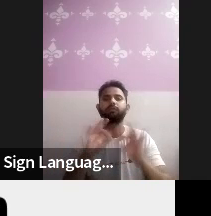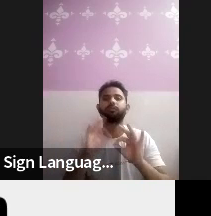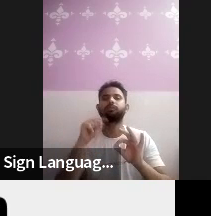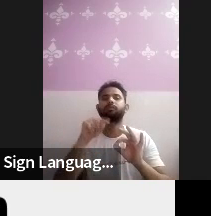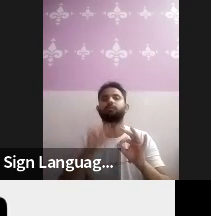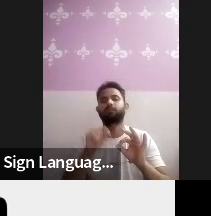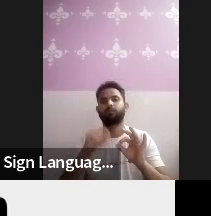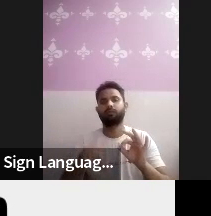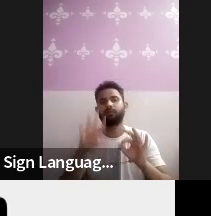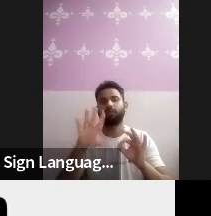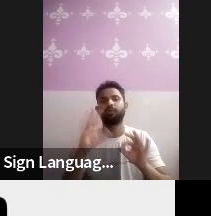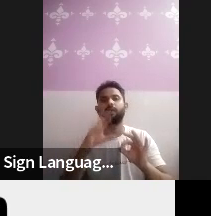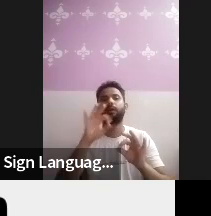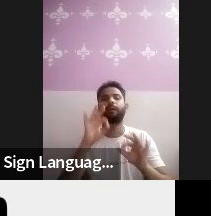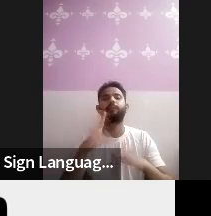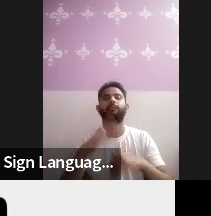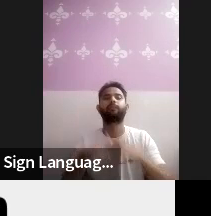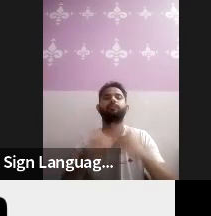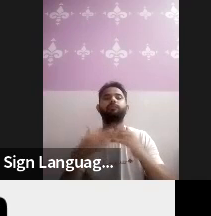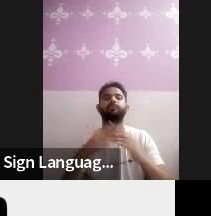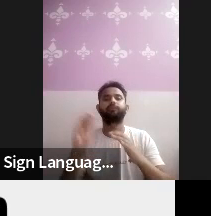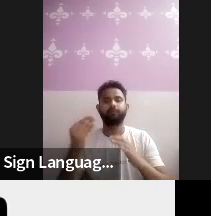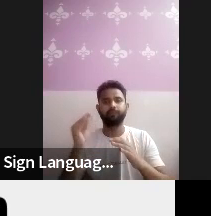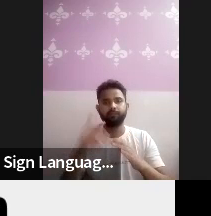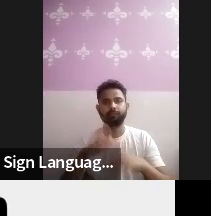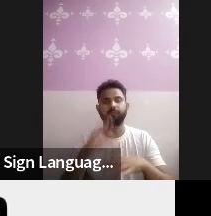send specific suggestions to the